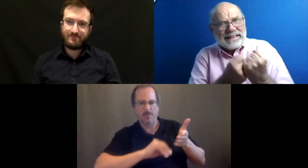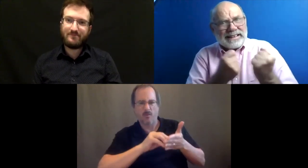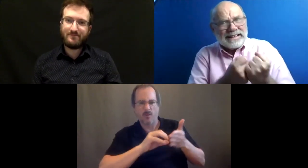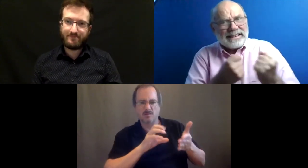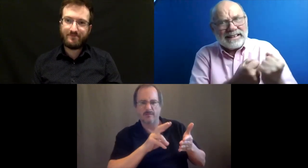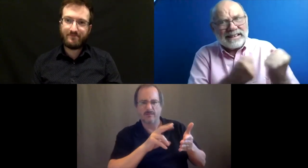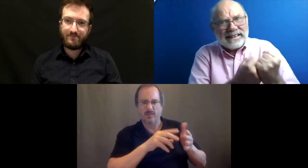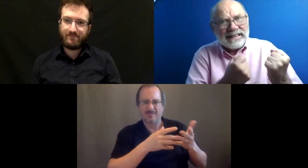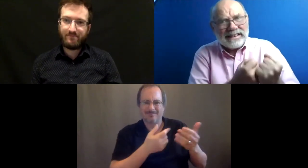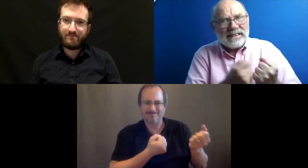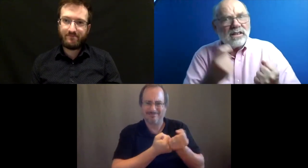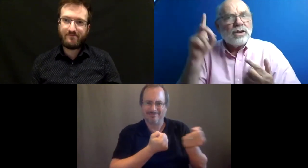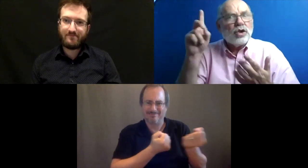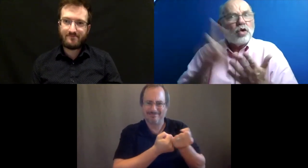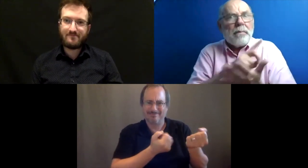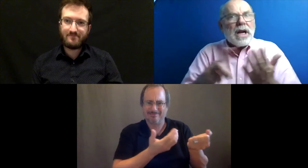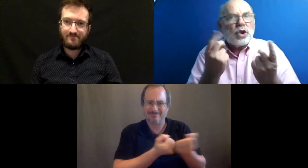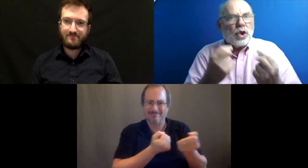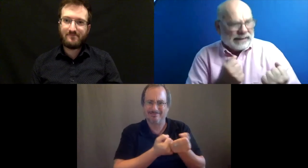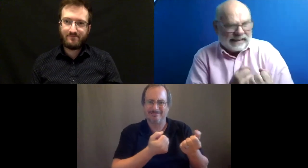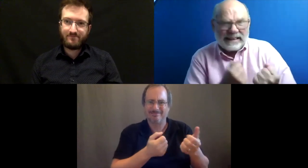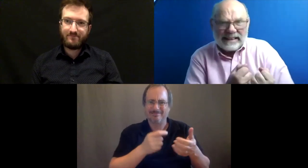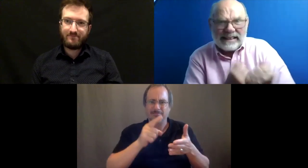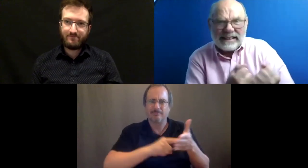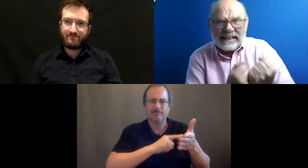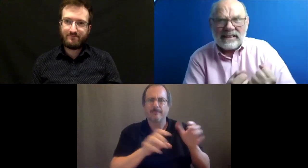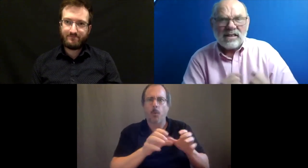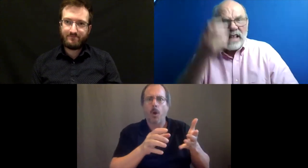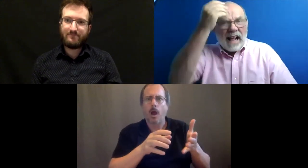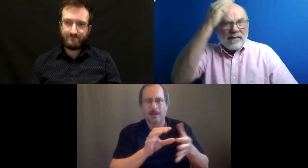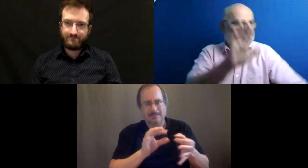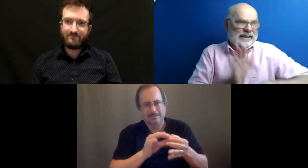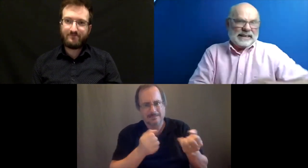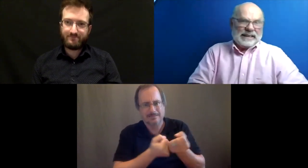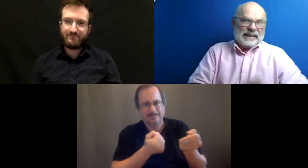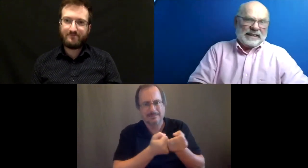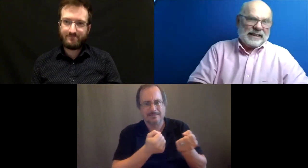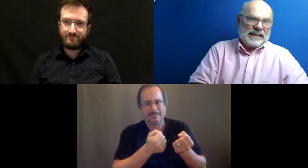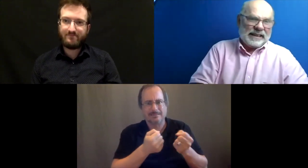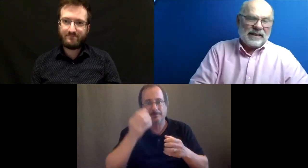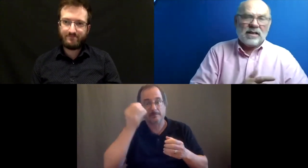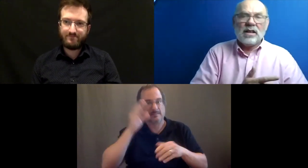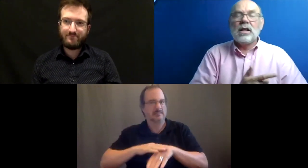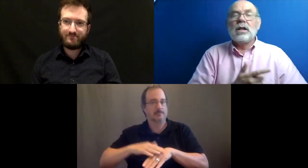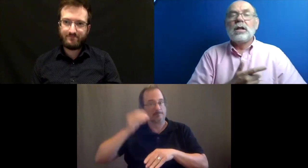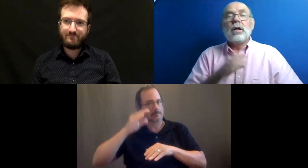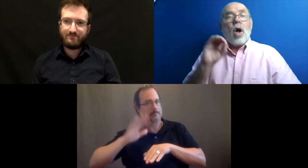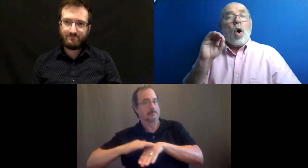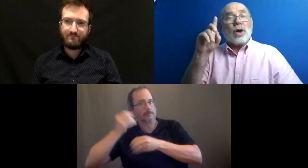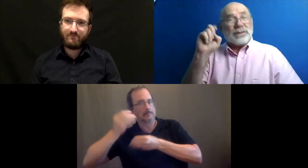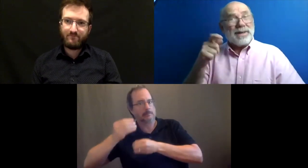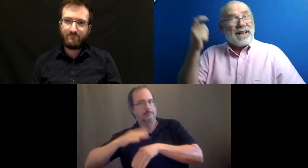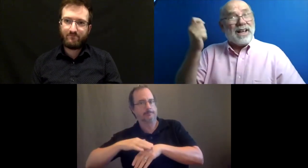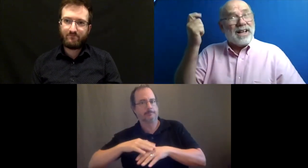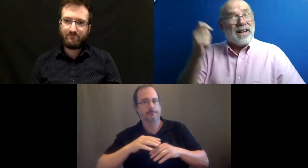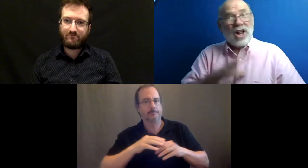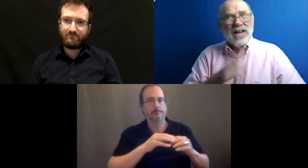programs and services, the deaf community need additional supports. When they have been faced with discrimination, they need to